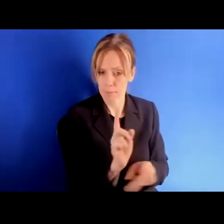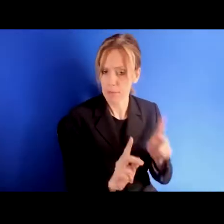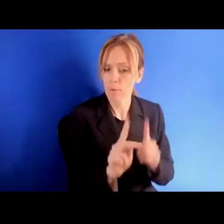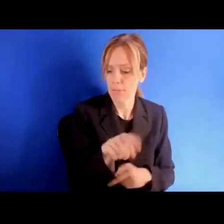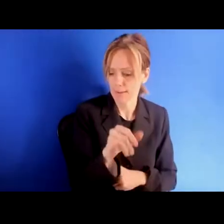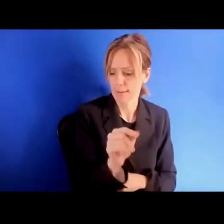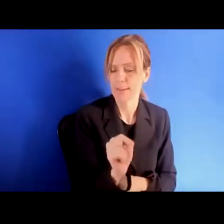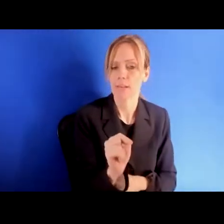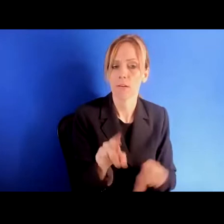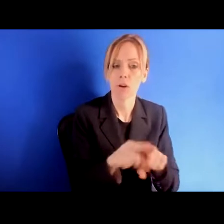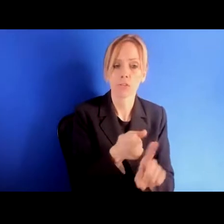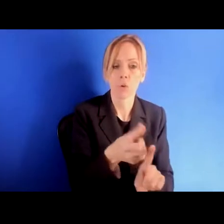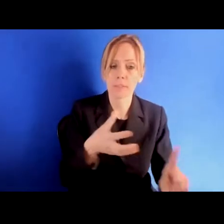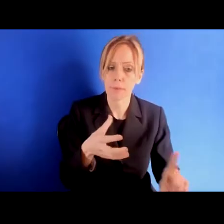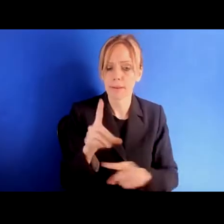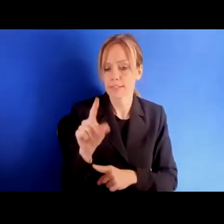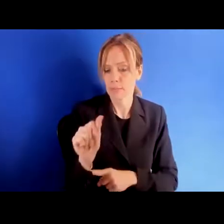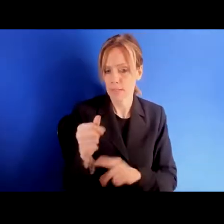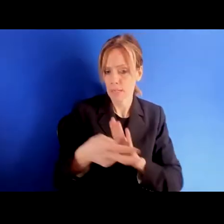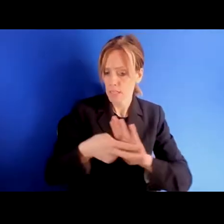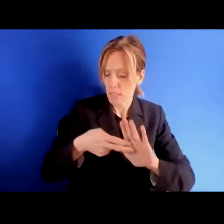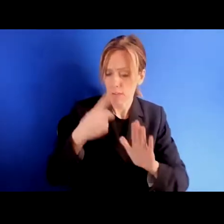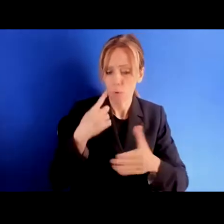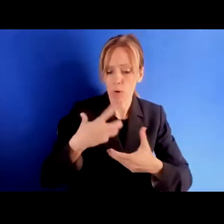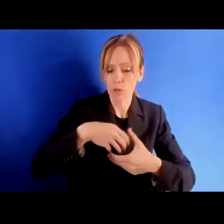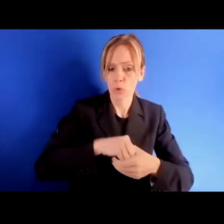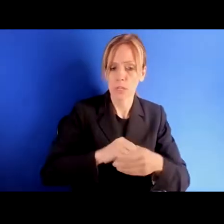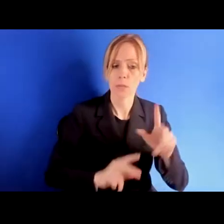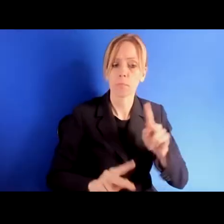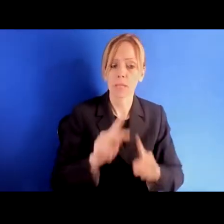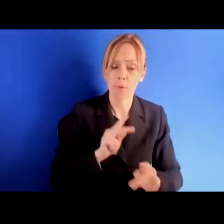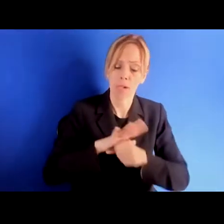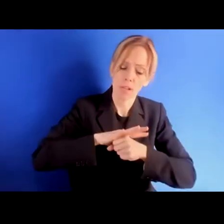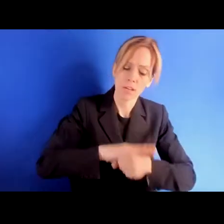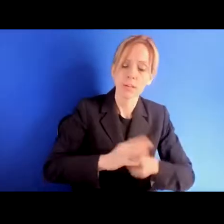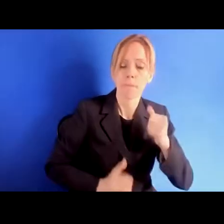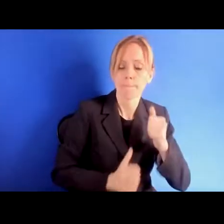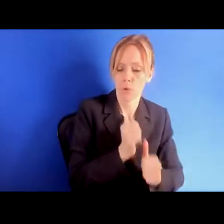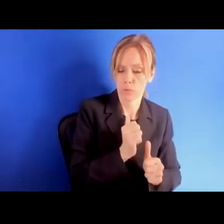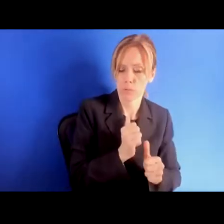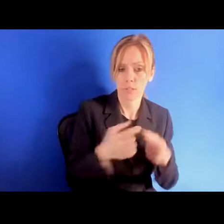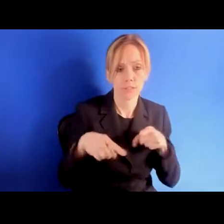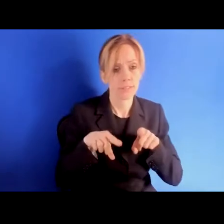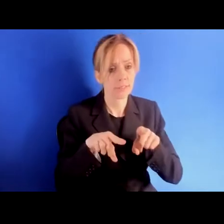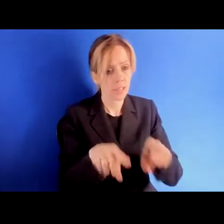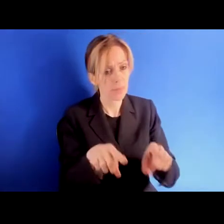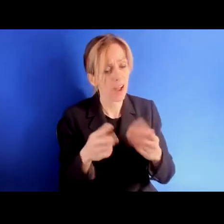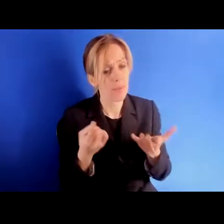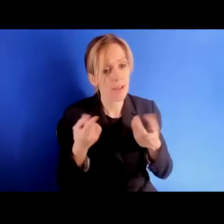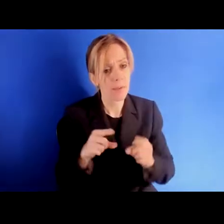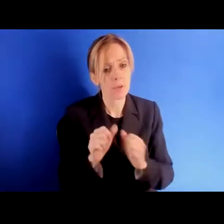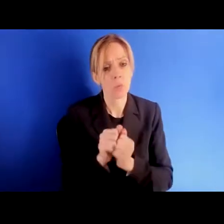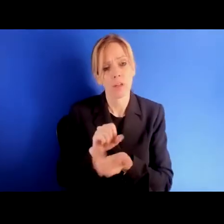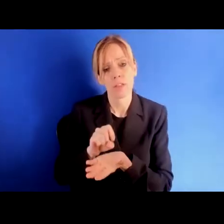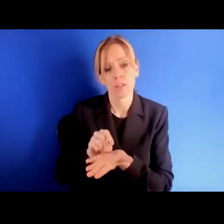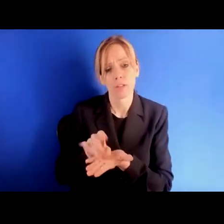disability to include those still most oppressed. And this couldn't happen without simultaneously rejecting respectability